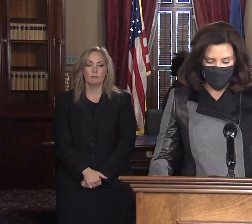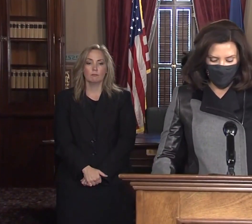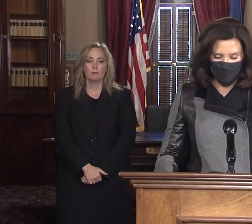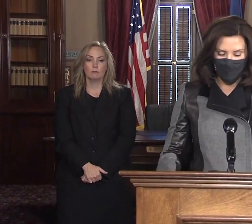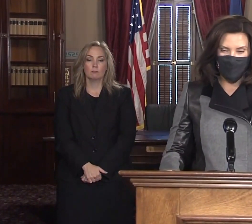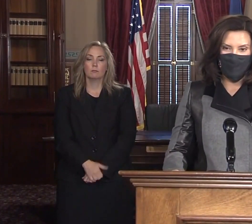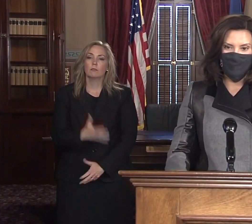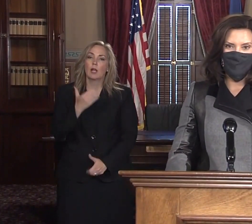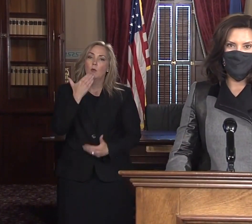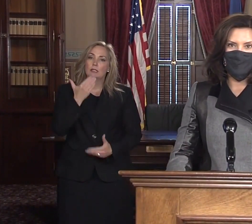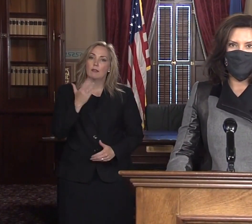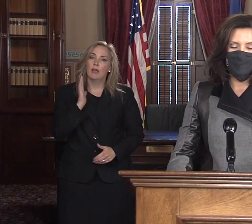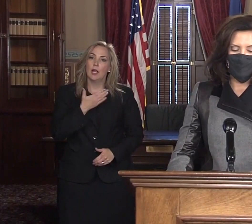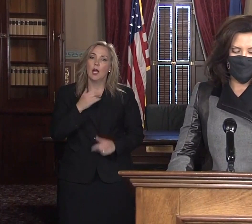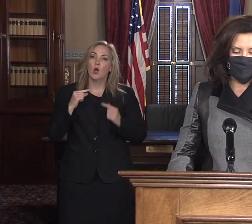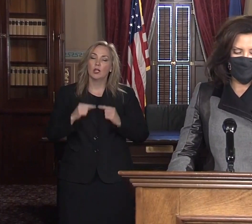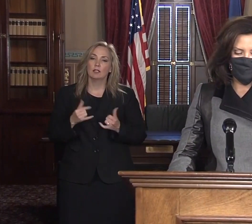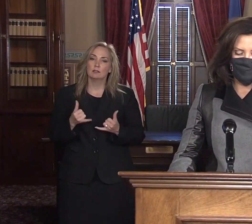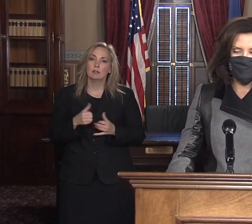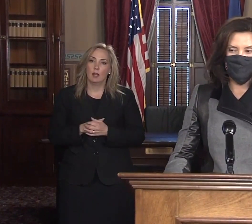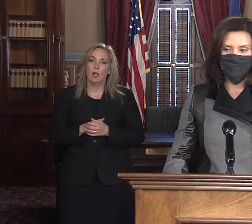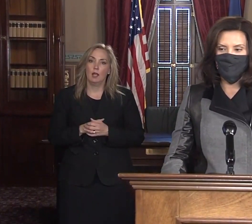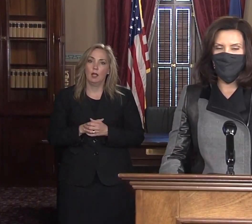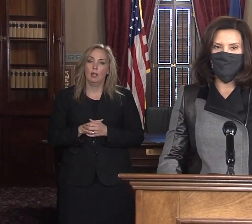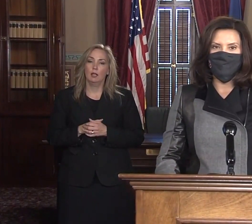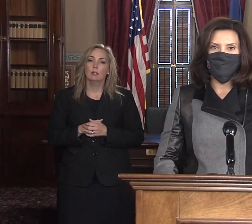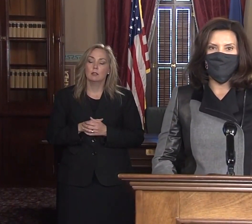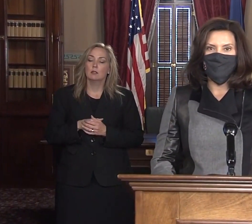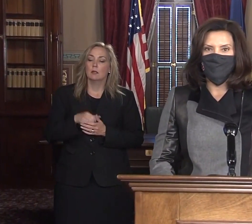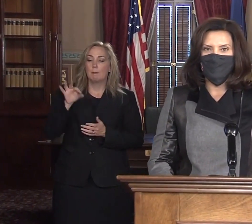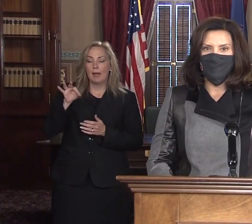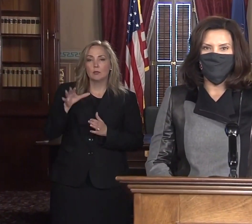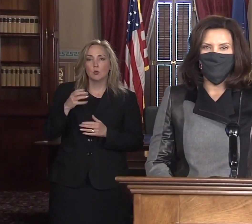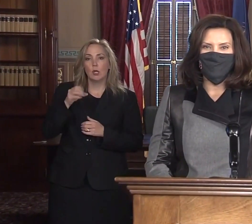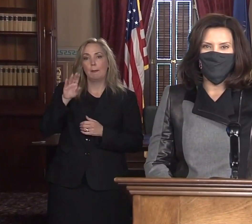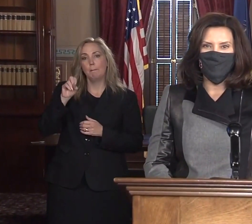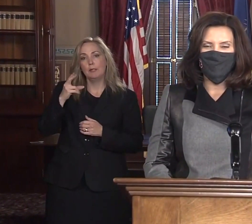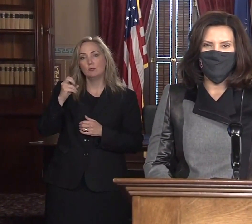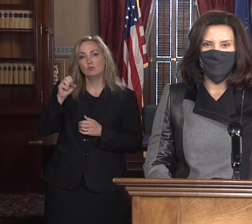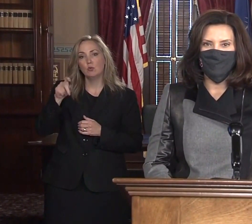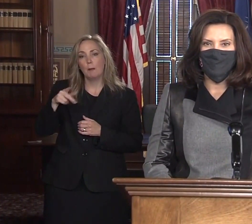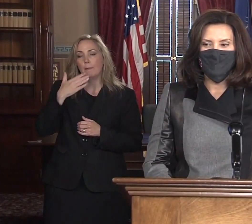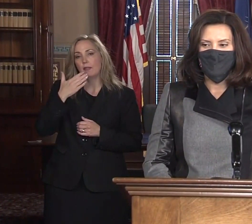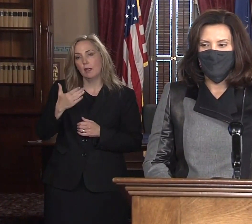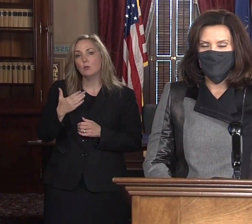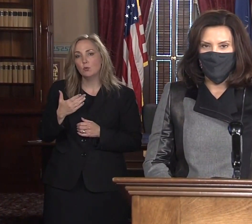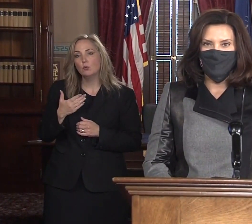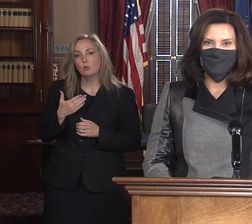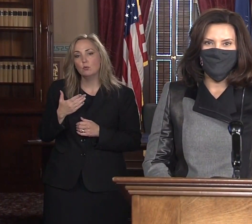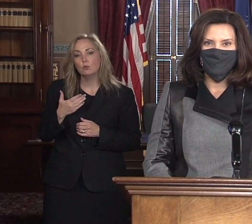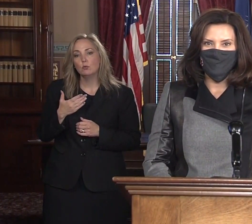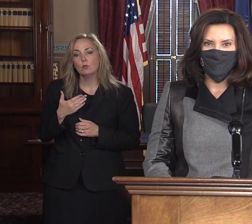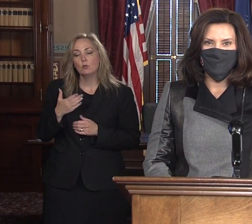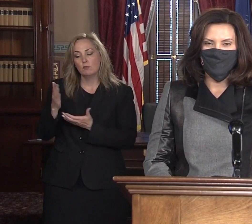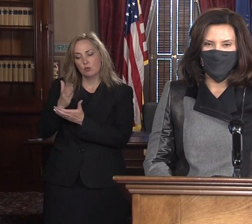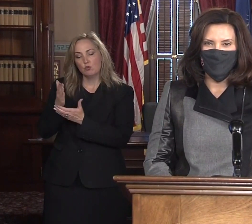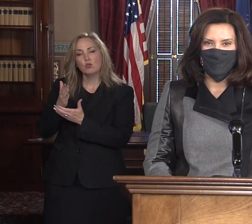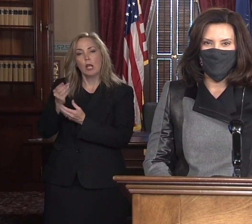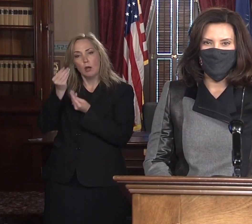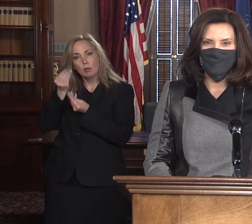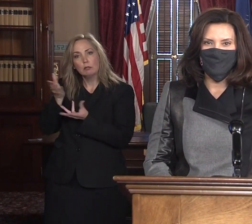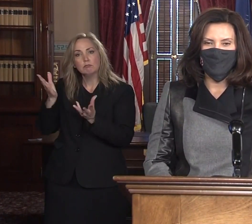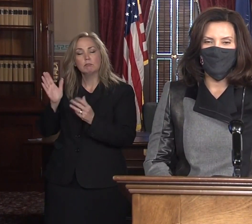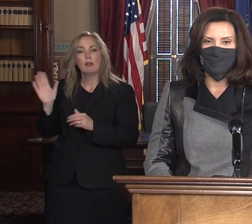I want to thank our guests today, Pastor and Bishop. Appreciate them sharing their personal experiences and stories of